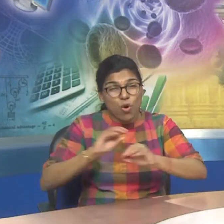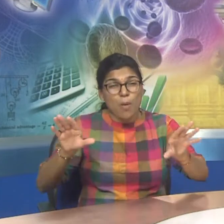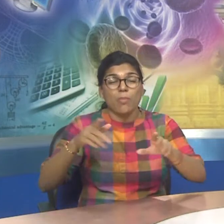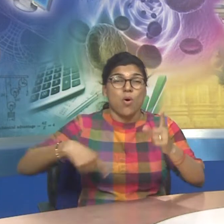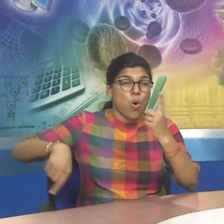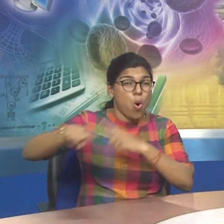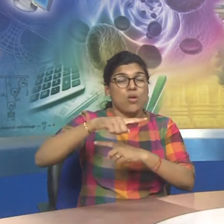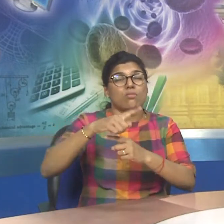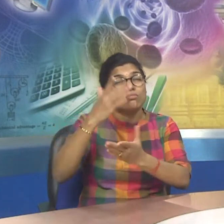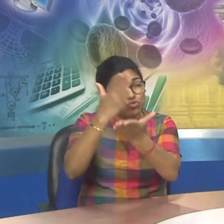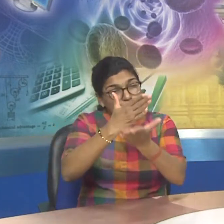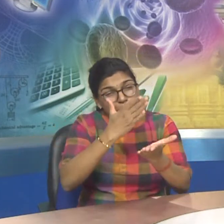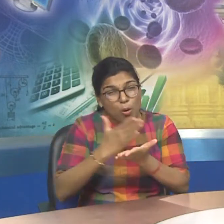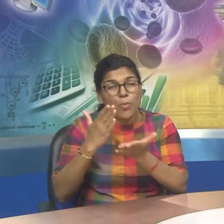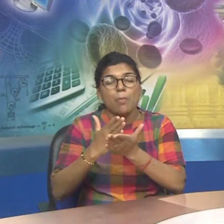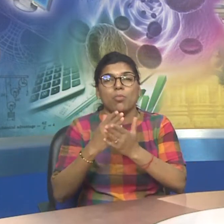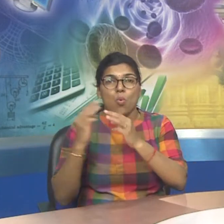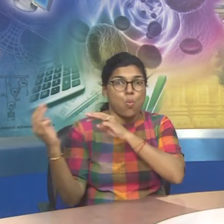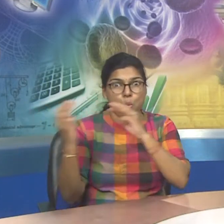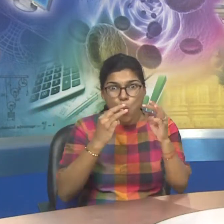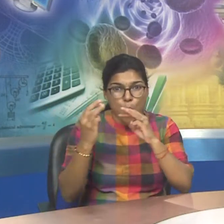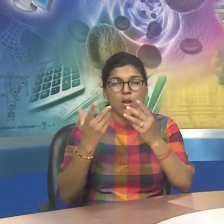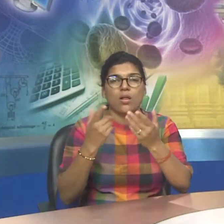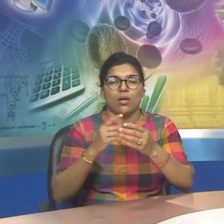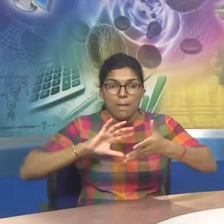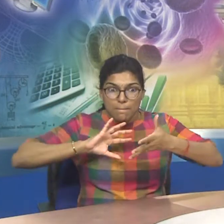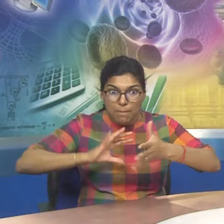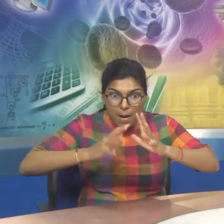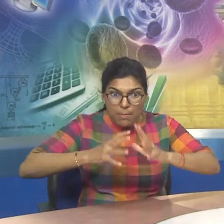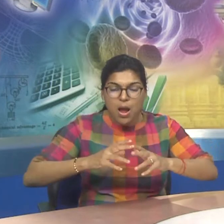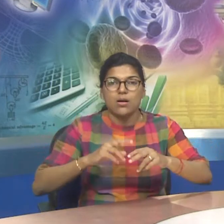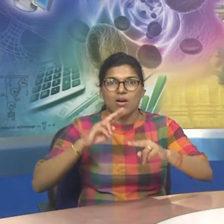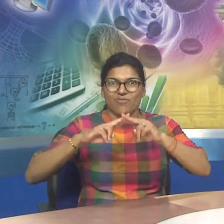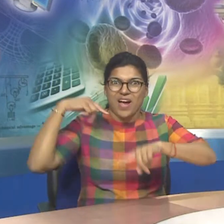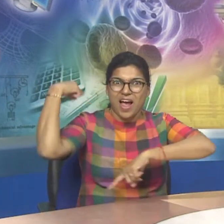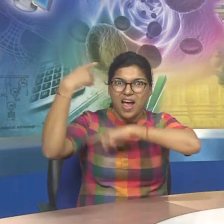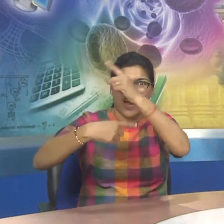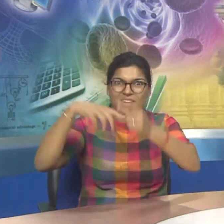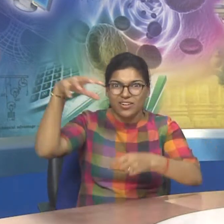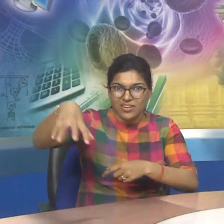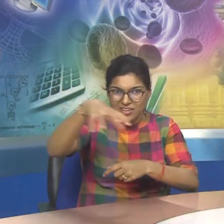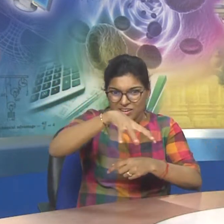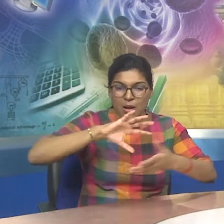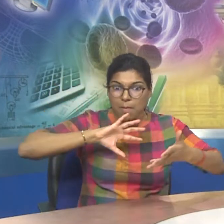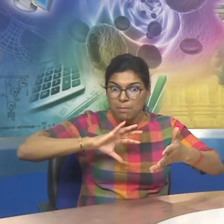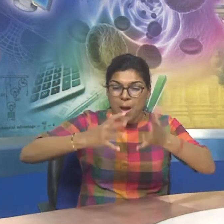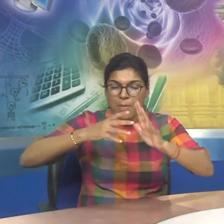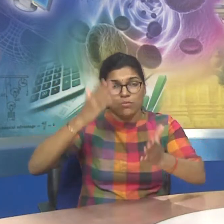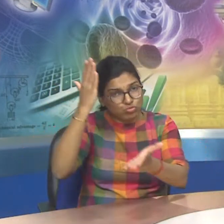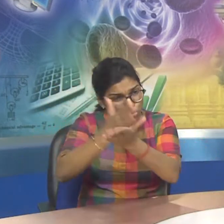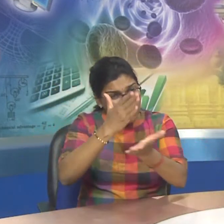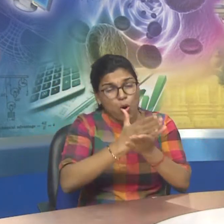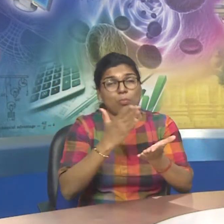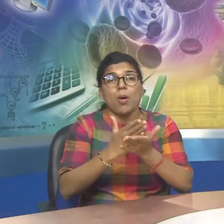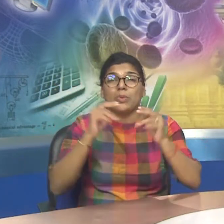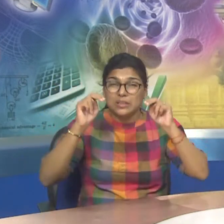In this stanza, the child is tired of waiting for the adults to keep their promises.